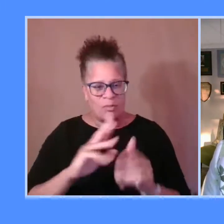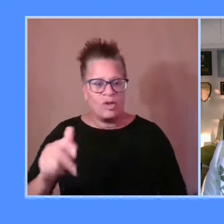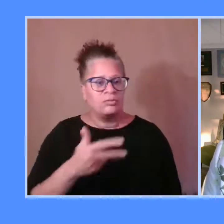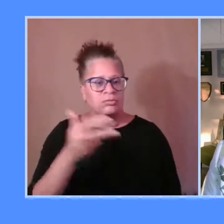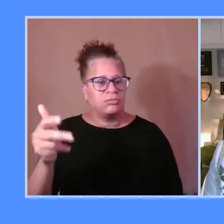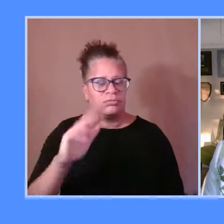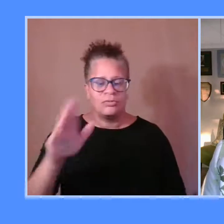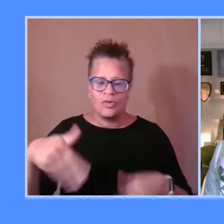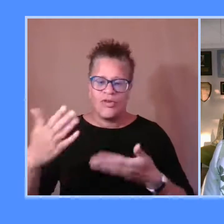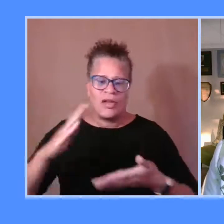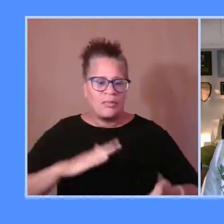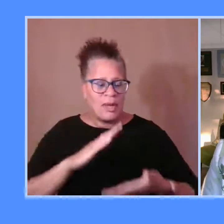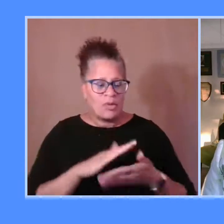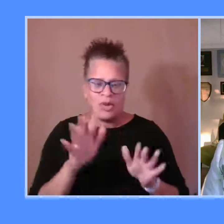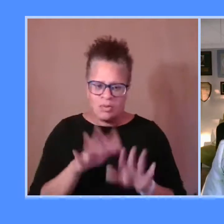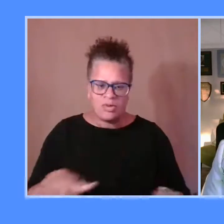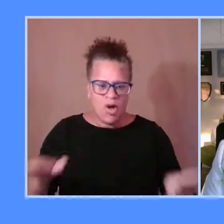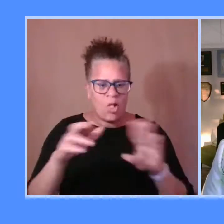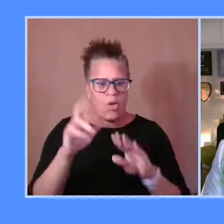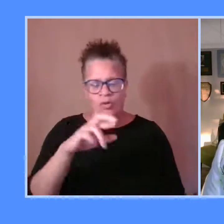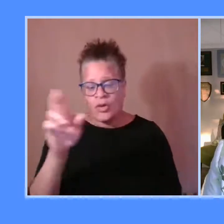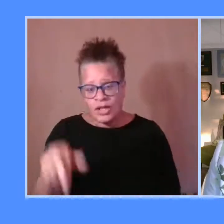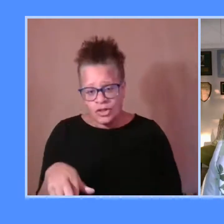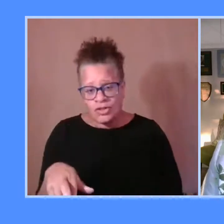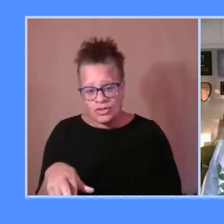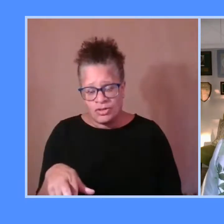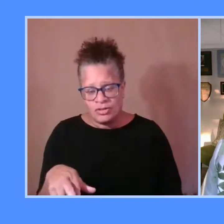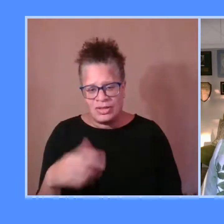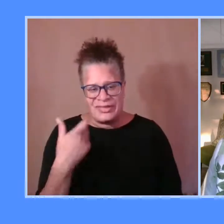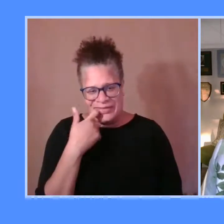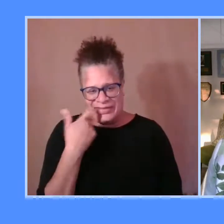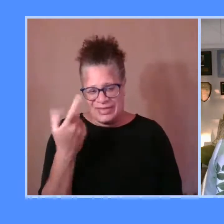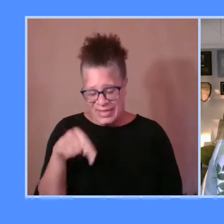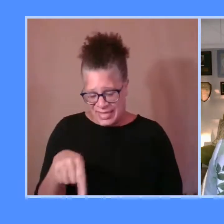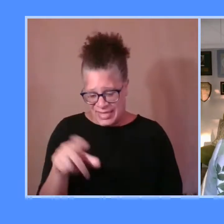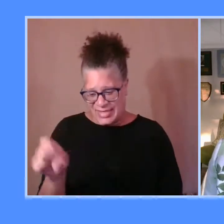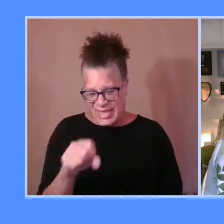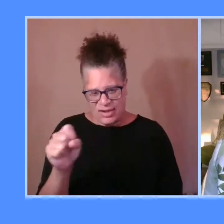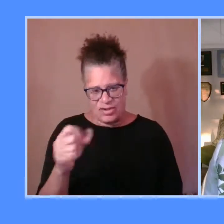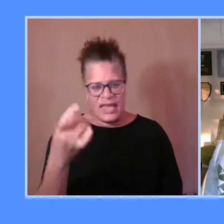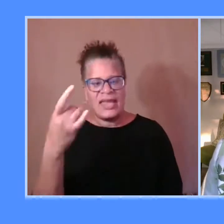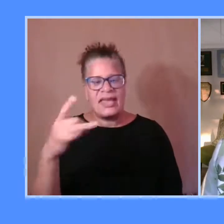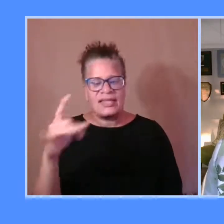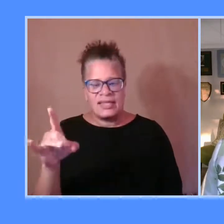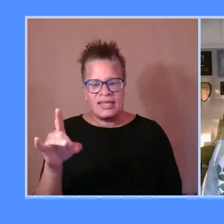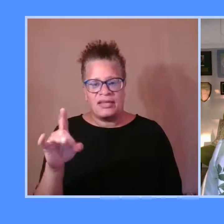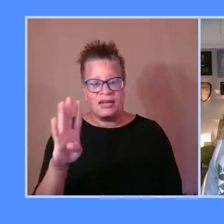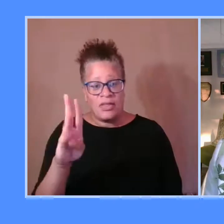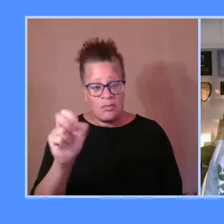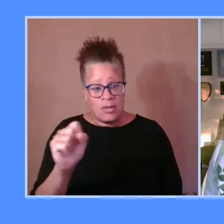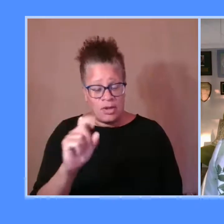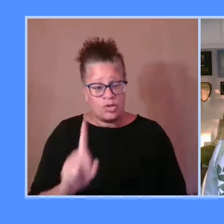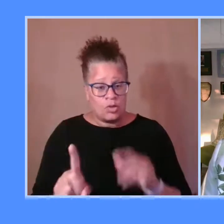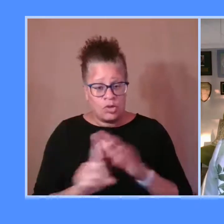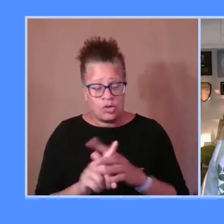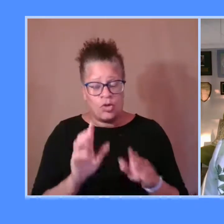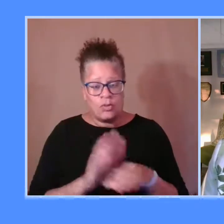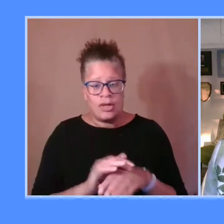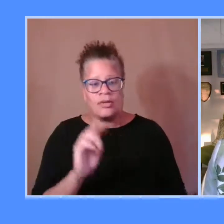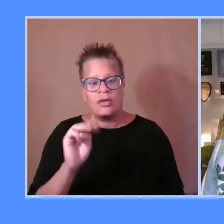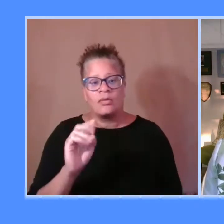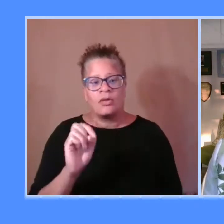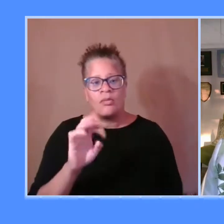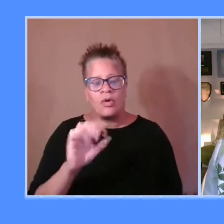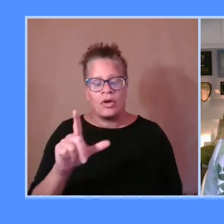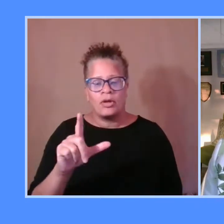mammograms all over. We know this Saturday, the 18th, that the mammo bus will be at the Memorial AME Zion